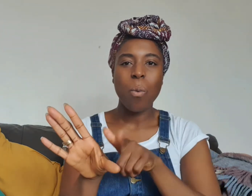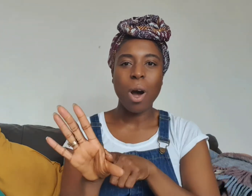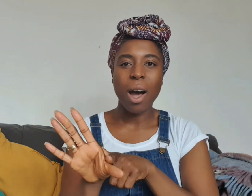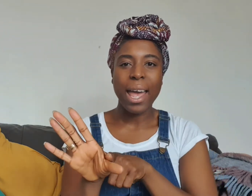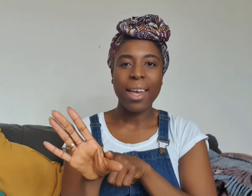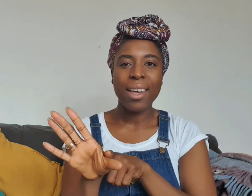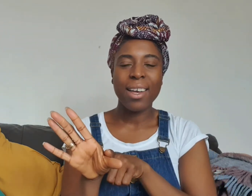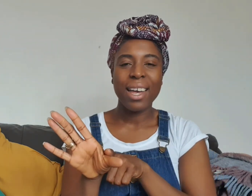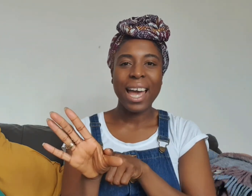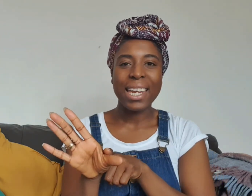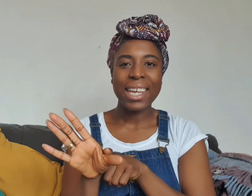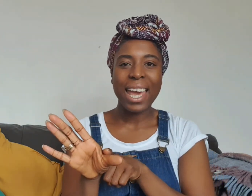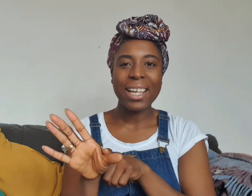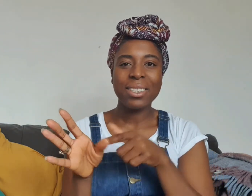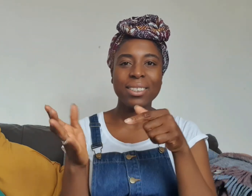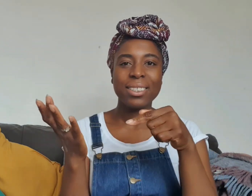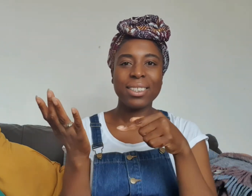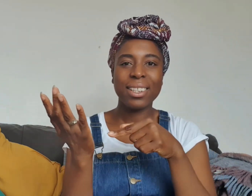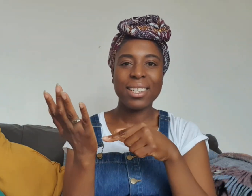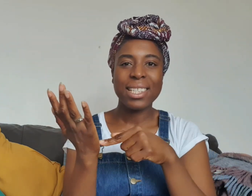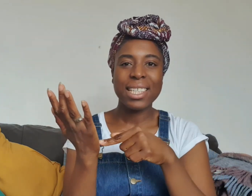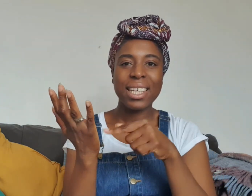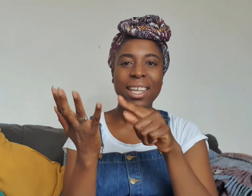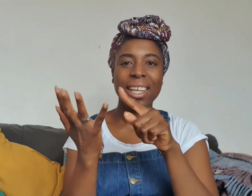T-U-E-S-D-A-Y. And again.